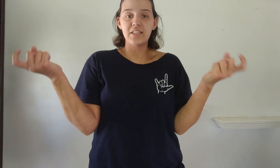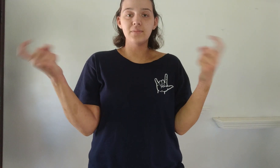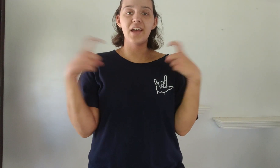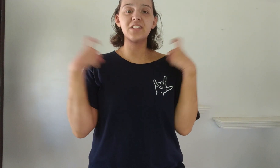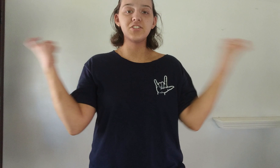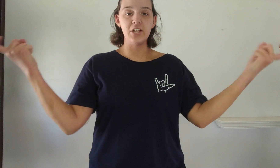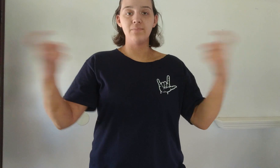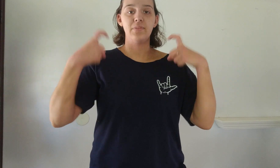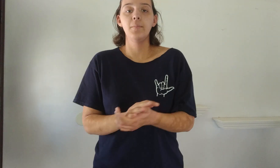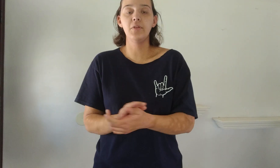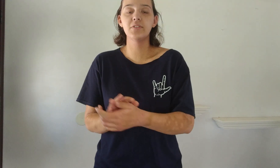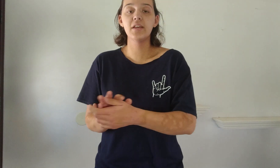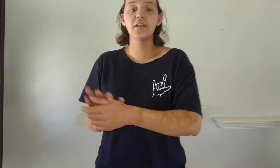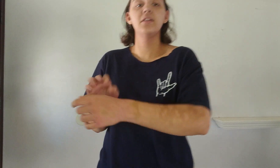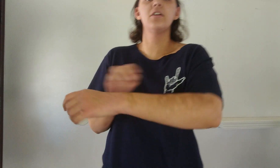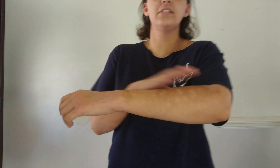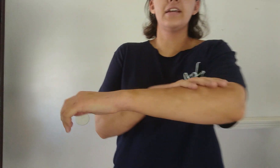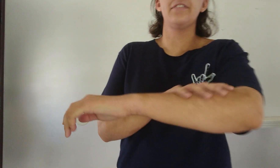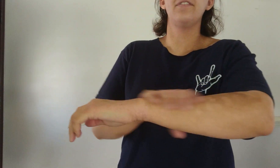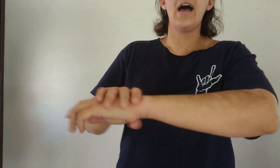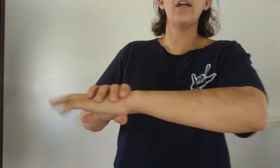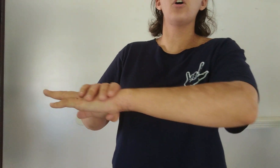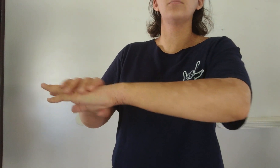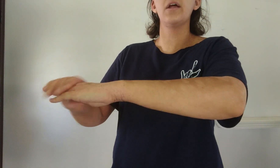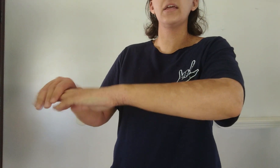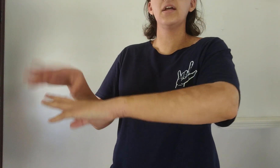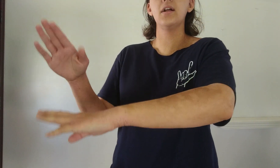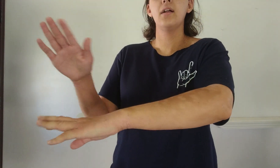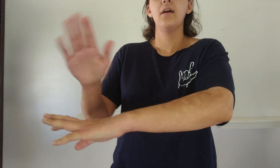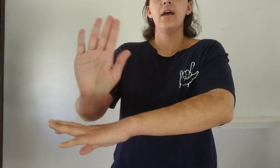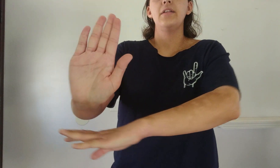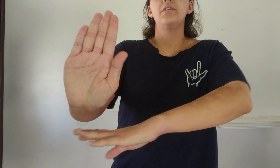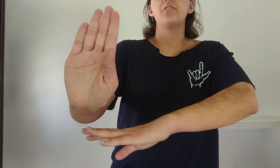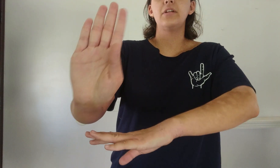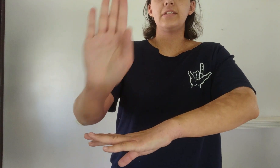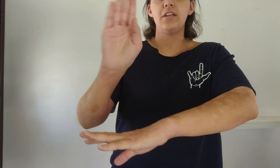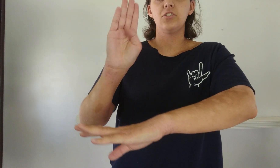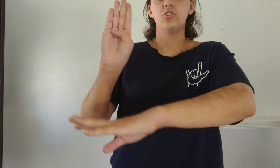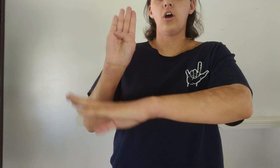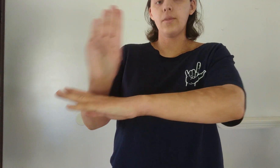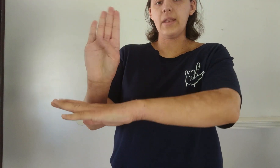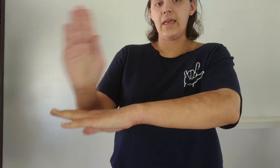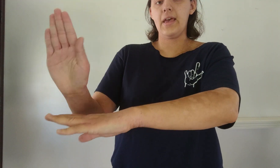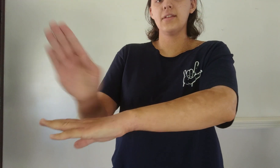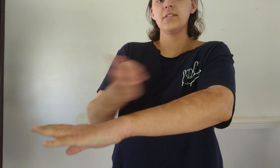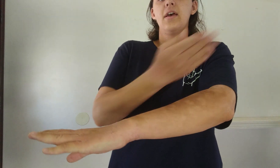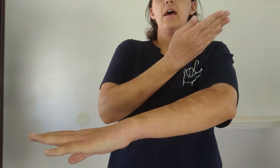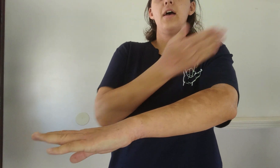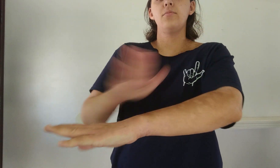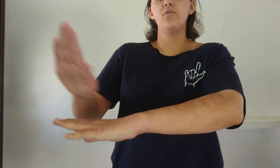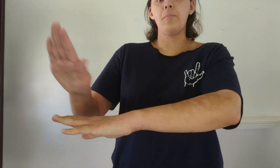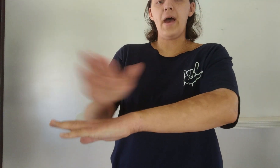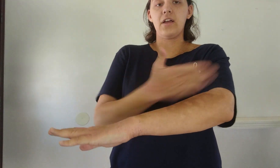sign as gym. Music, you're going to take a flat arm right here, and you're going to take your dominant hand and move it back and